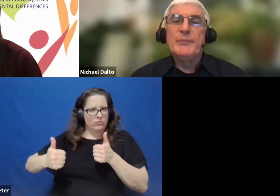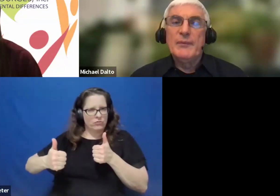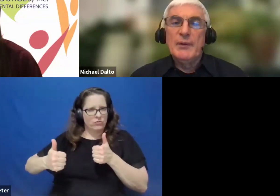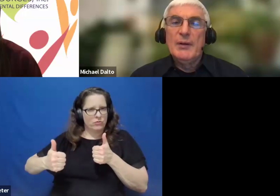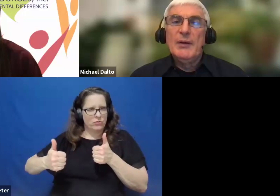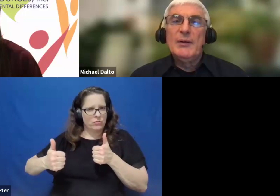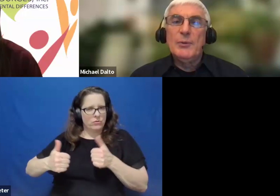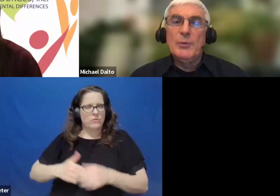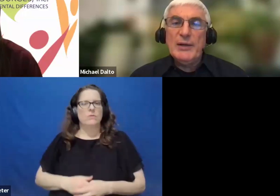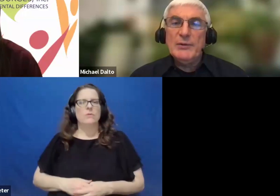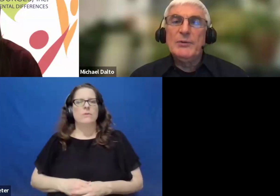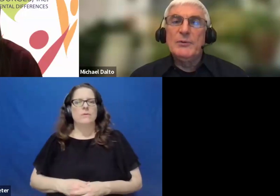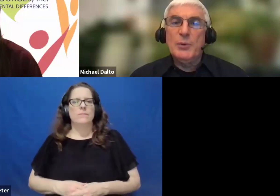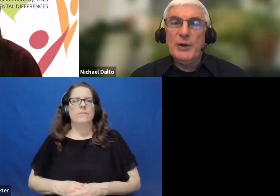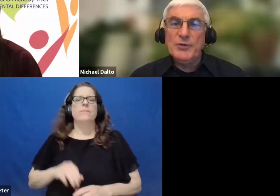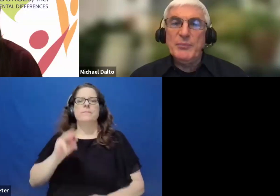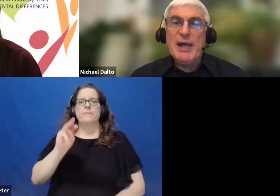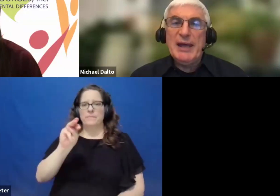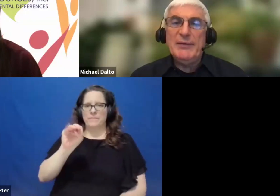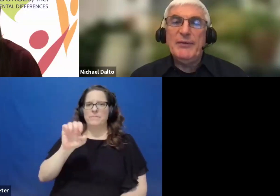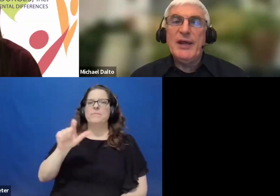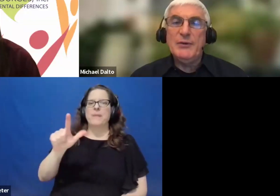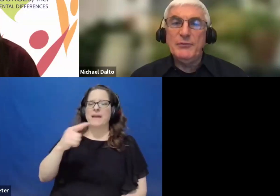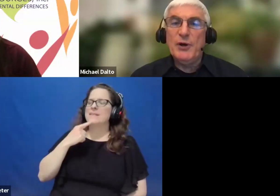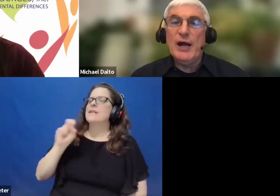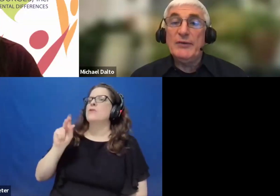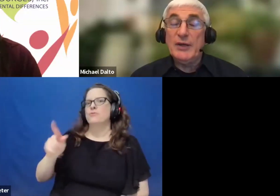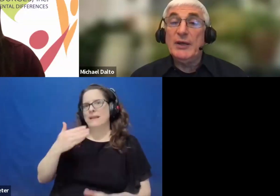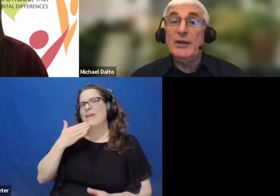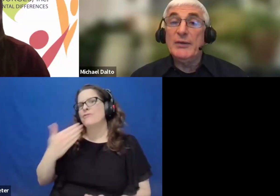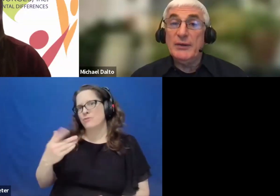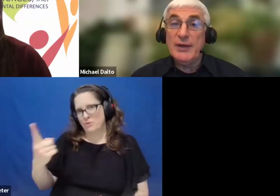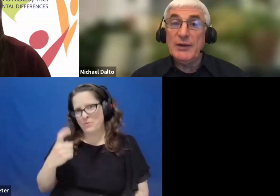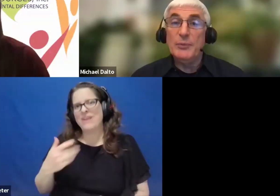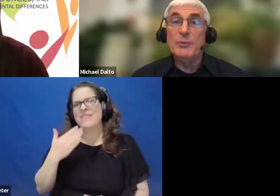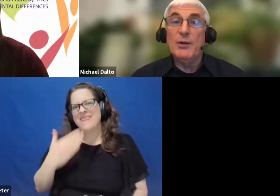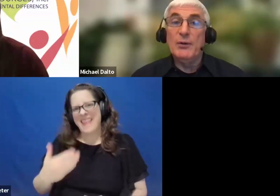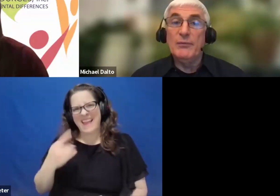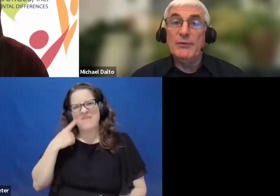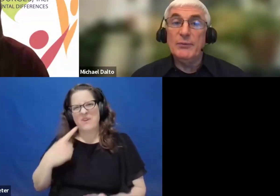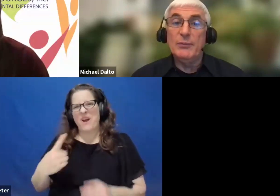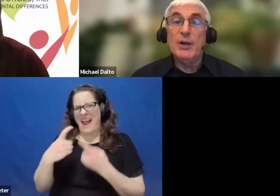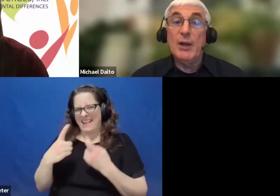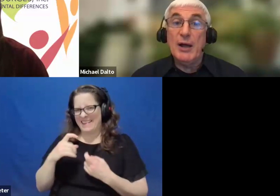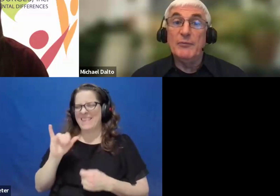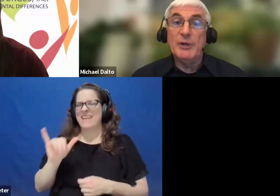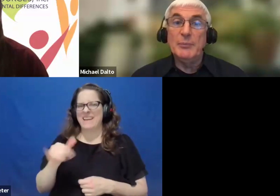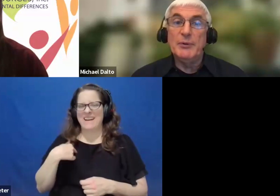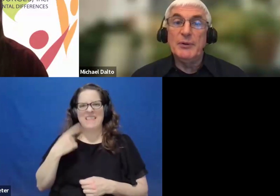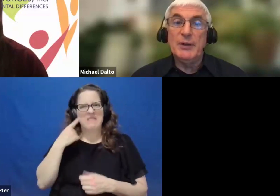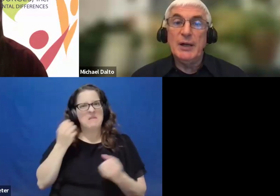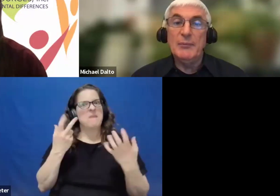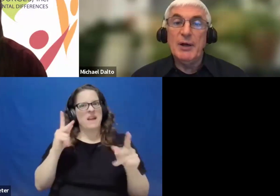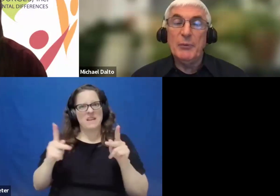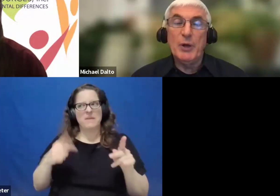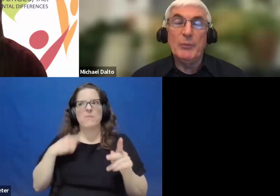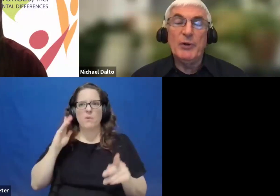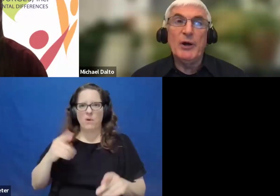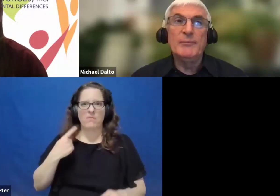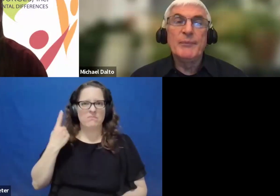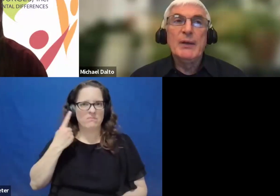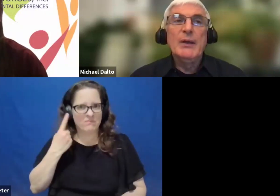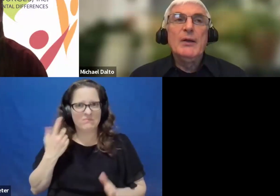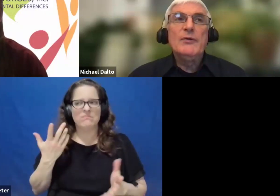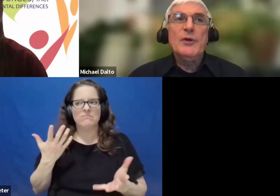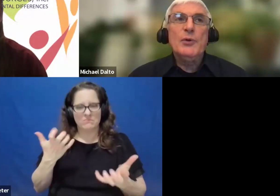Okay, earning? great question, May, and thank you for asking it. I think that'll be relevant to a lot of people on the